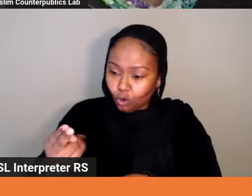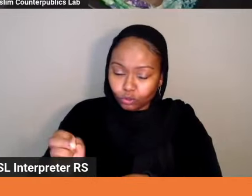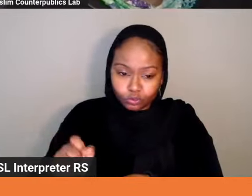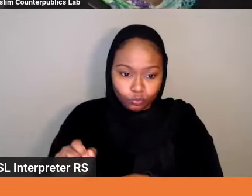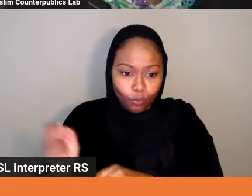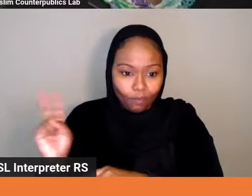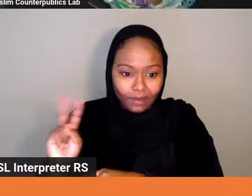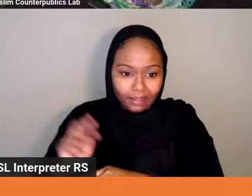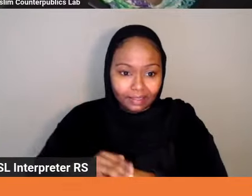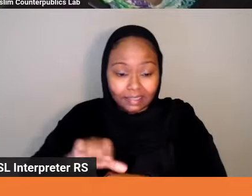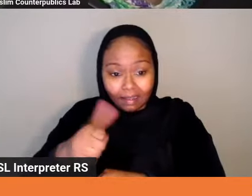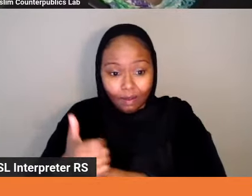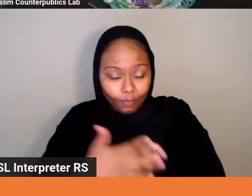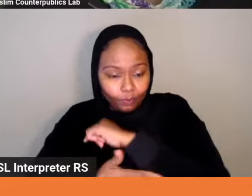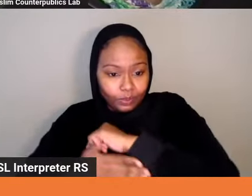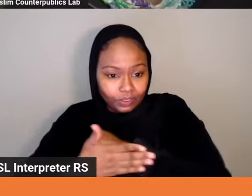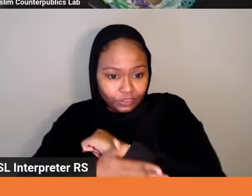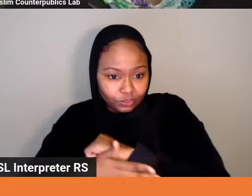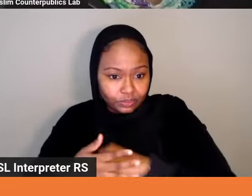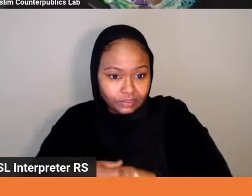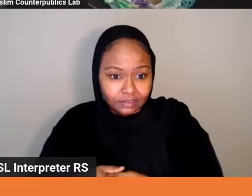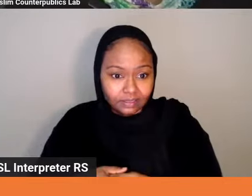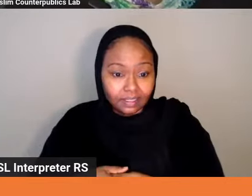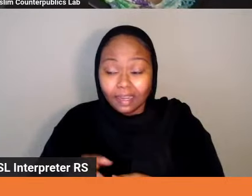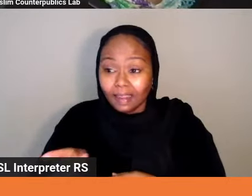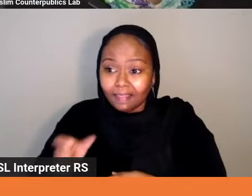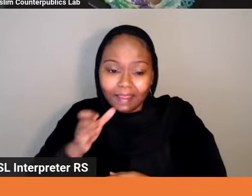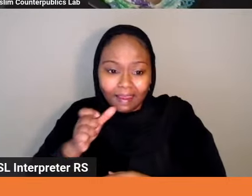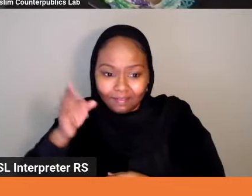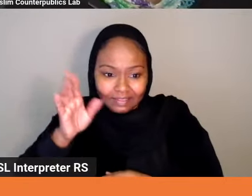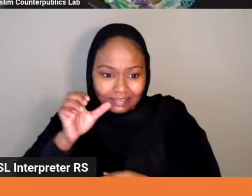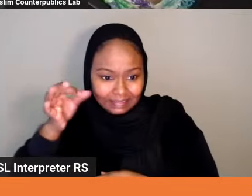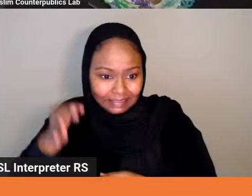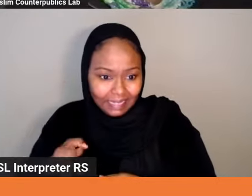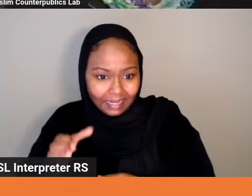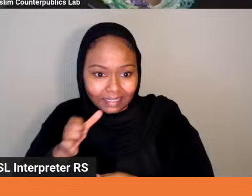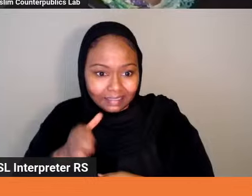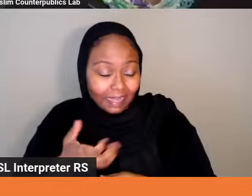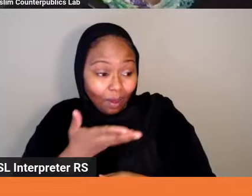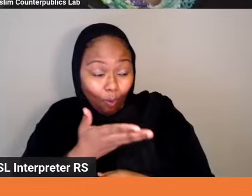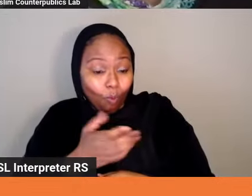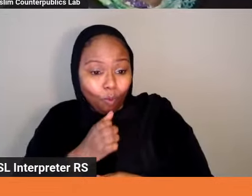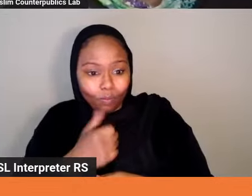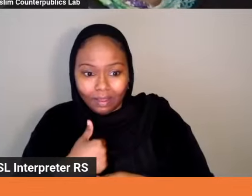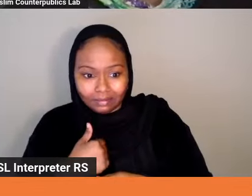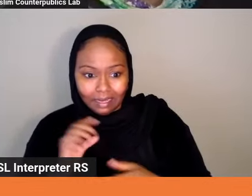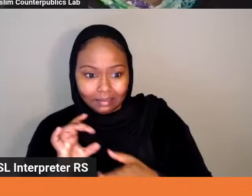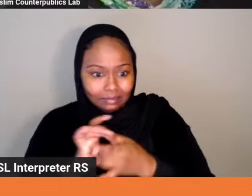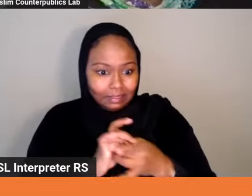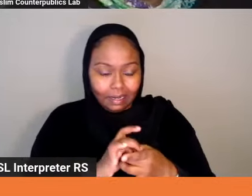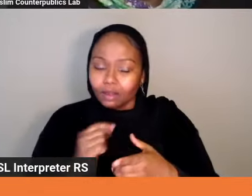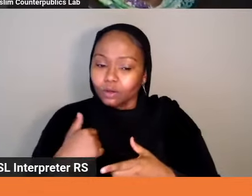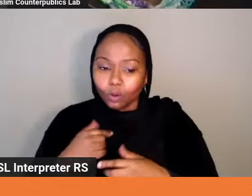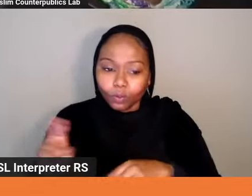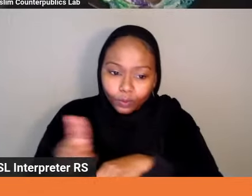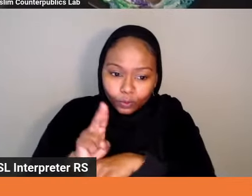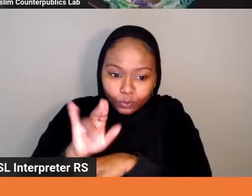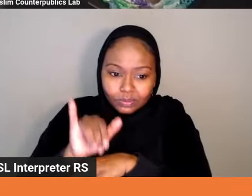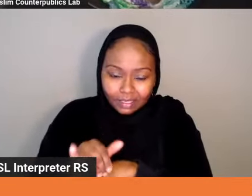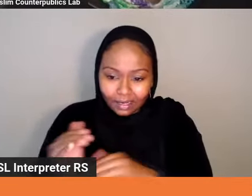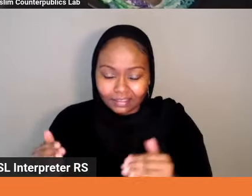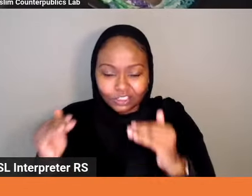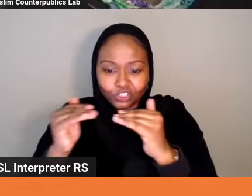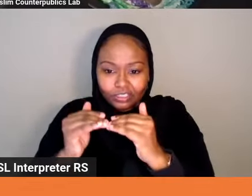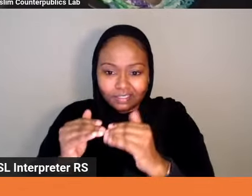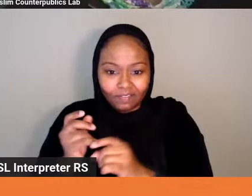countries. Rather than shying away from American brutality, Israel has taken it as a green light to justify its own cruelty.